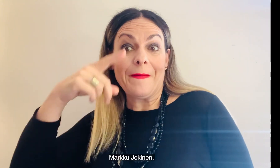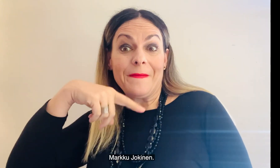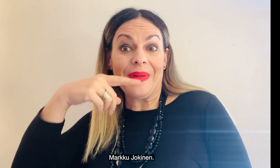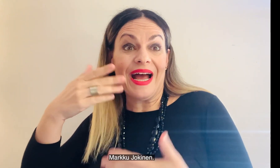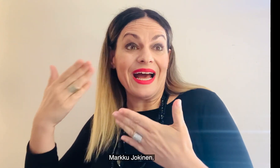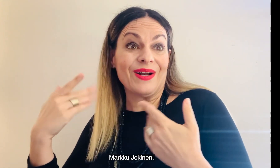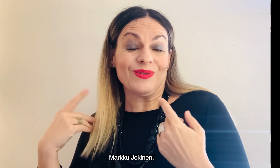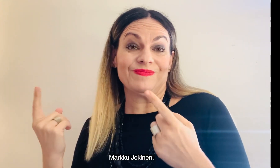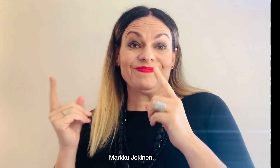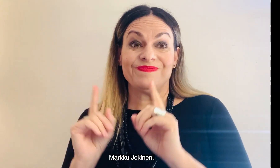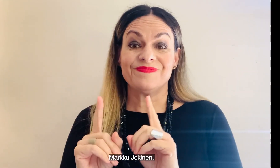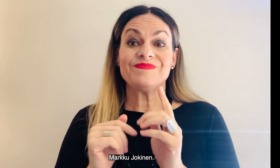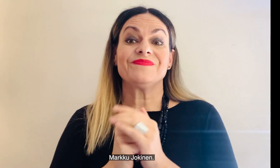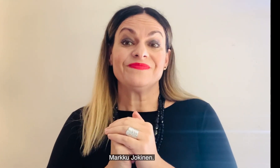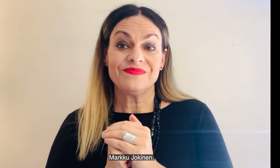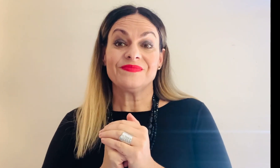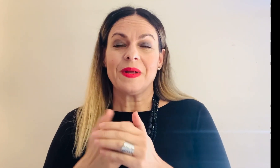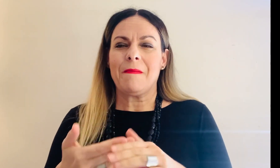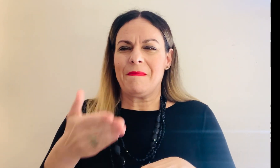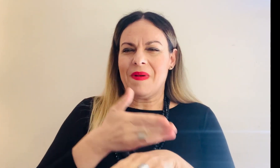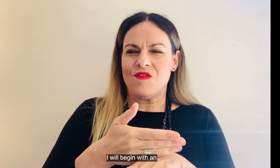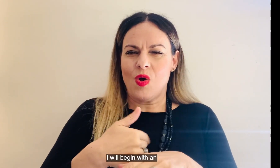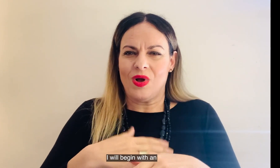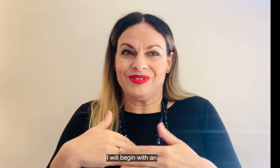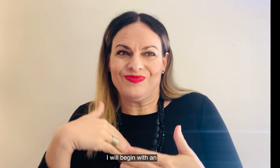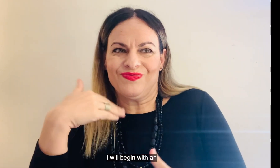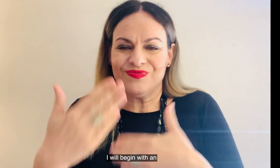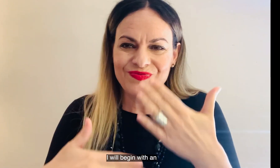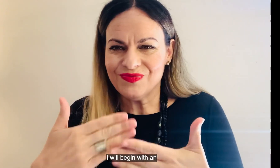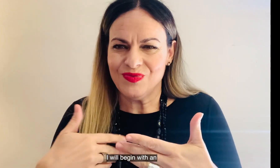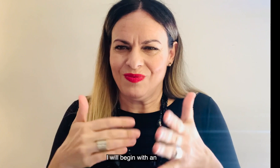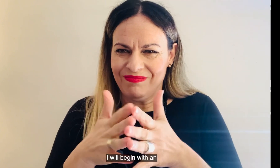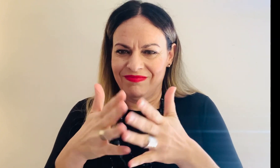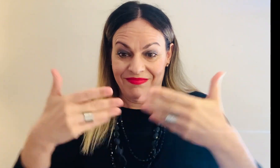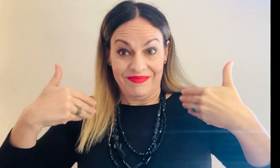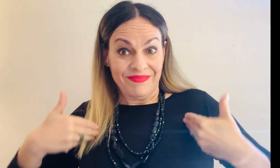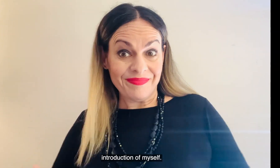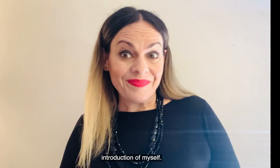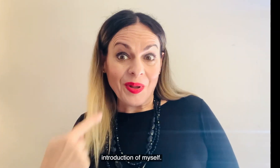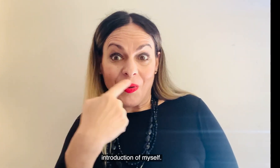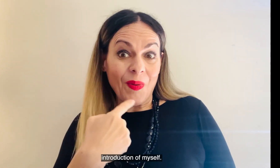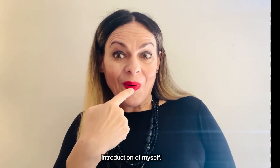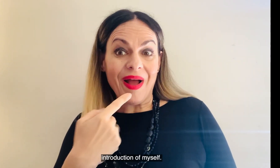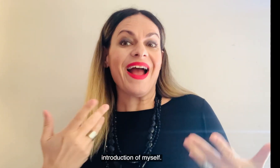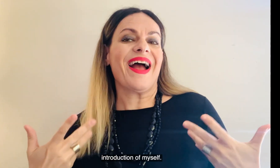EUD President Markku Jokinen. I will begin with an introduction of myself.